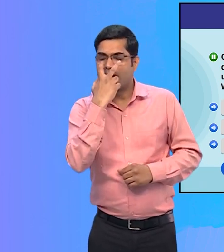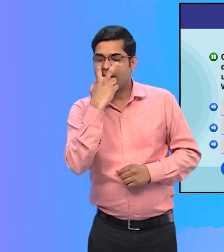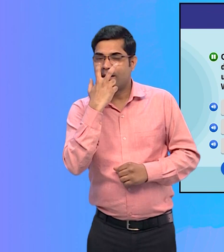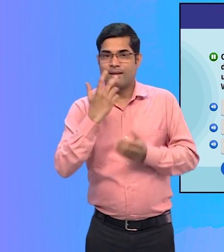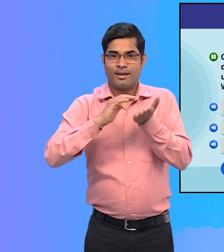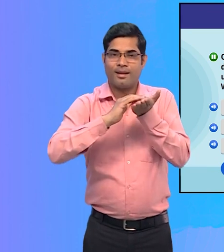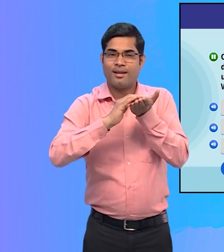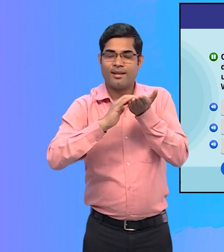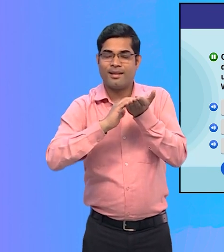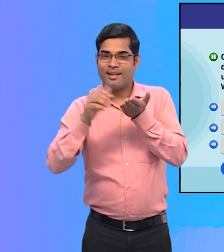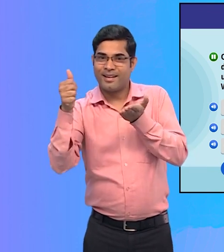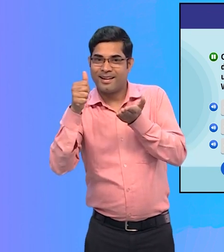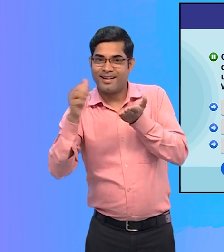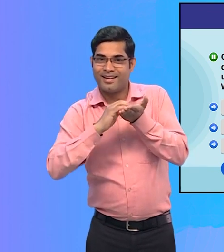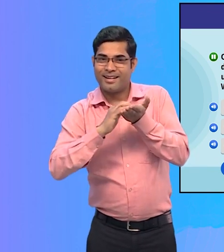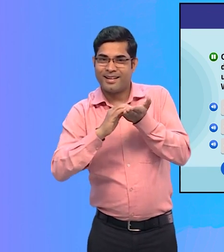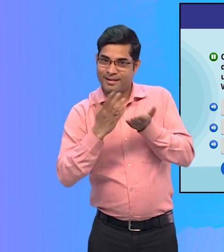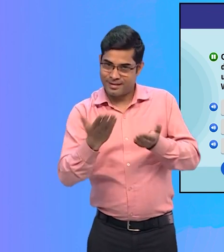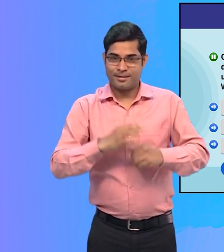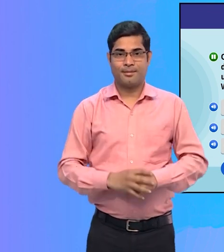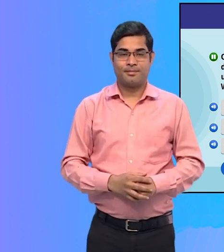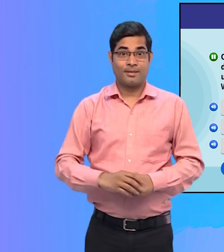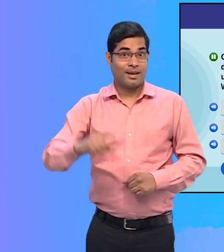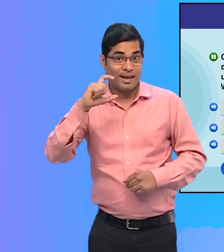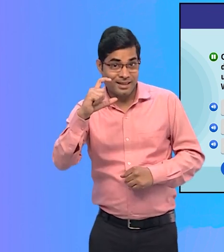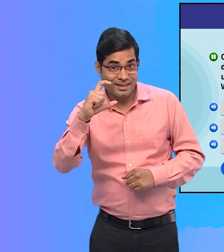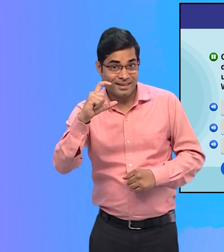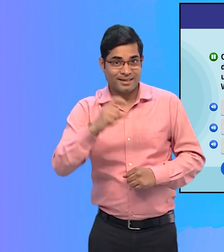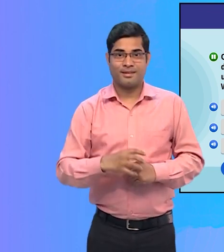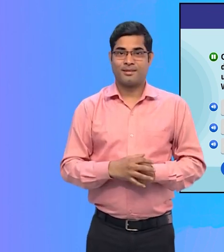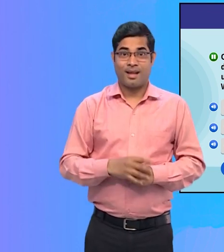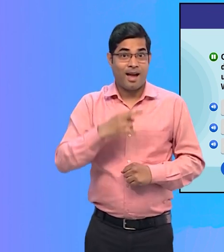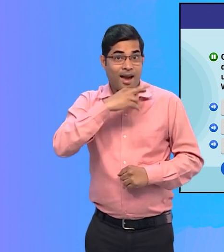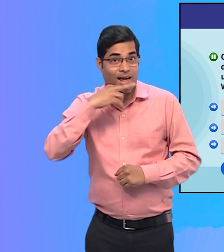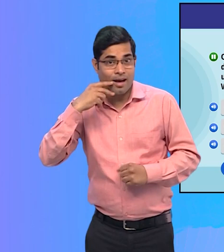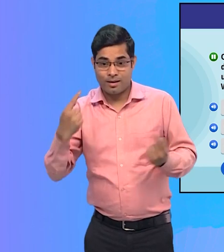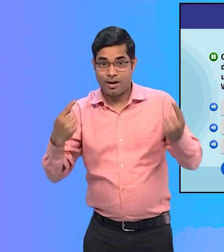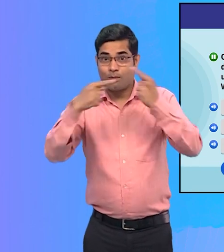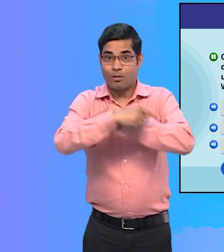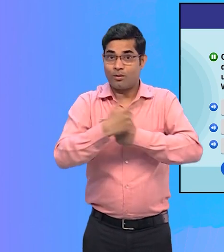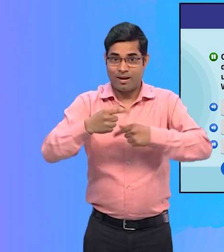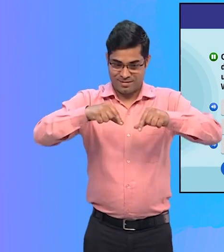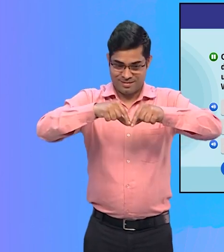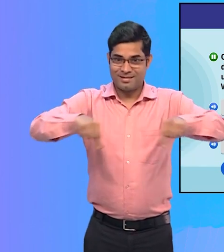Braille buttons. C. Color contrasting strips.